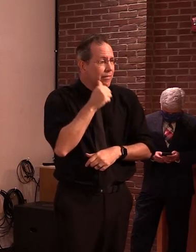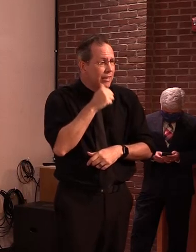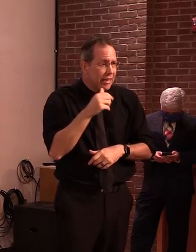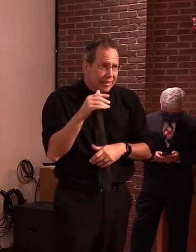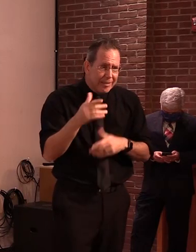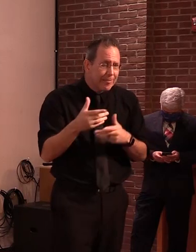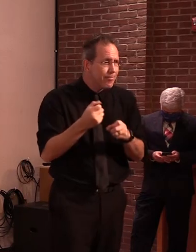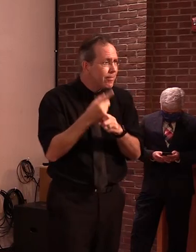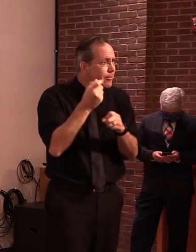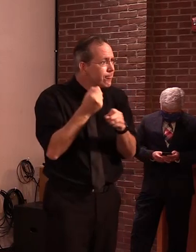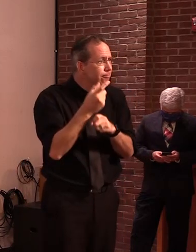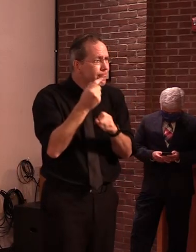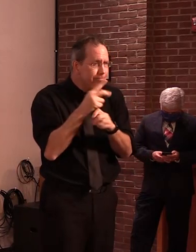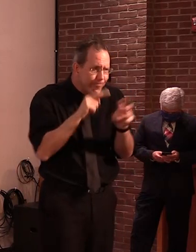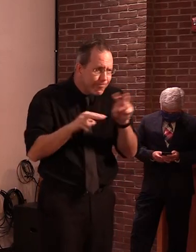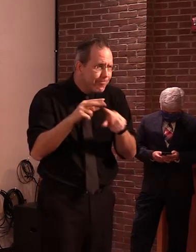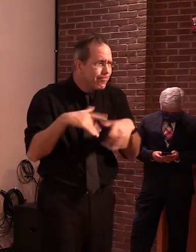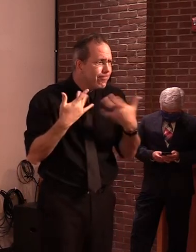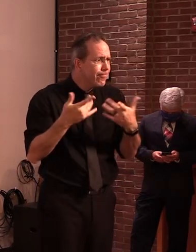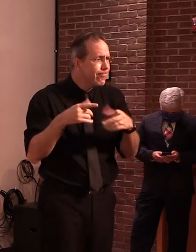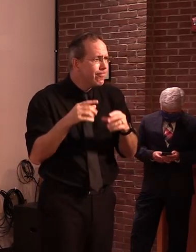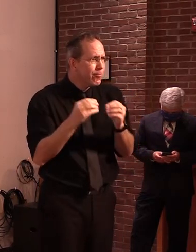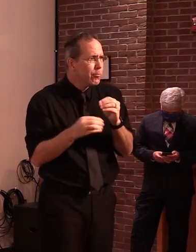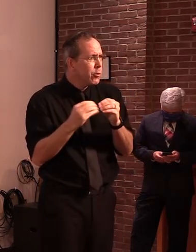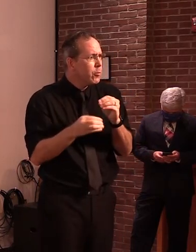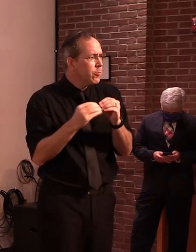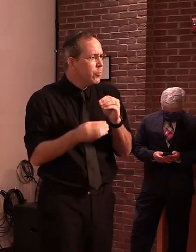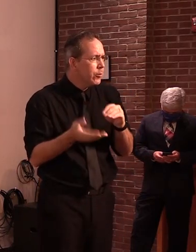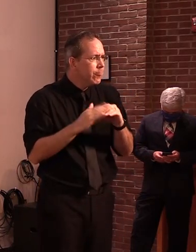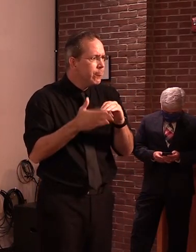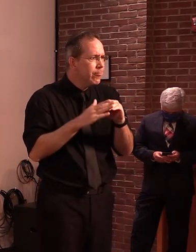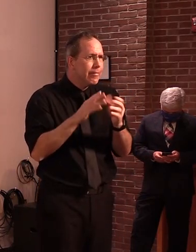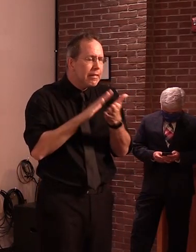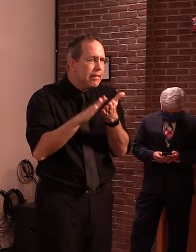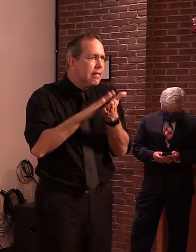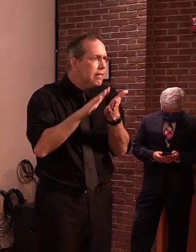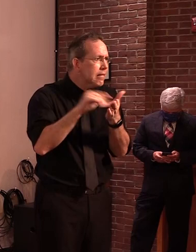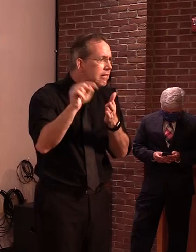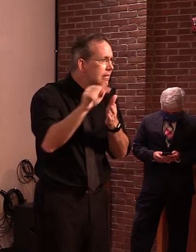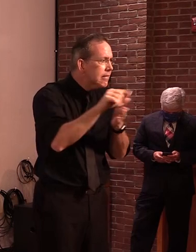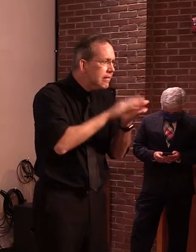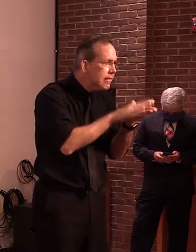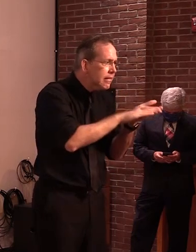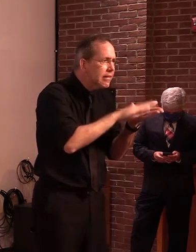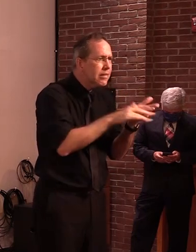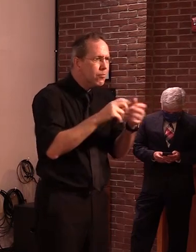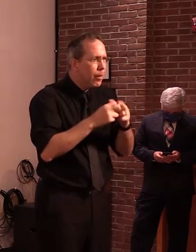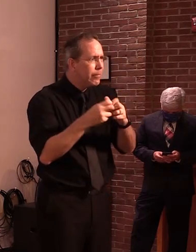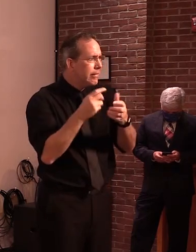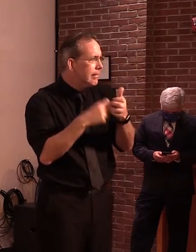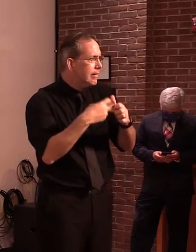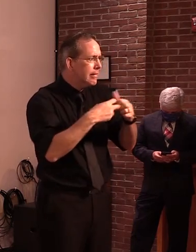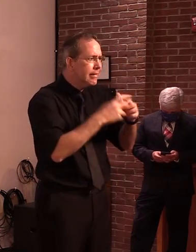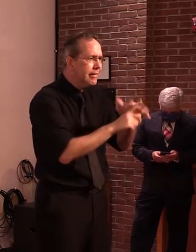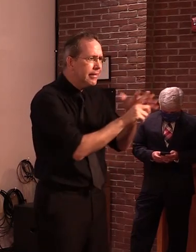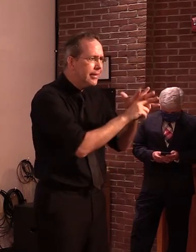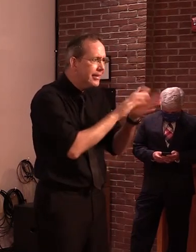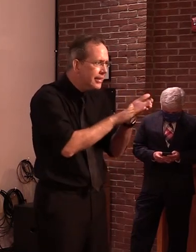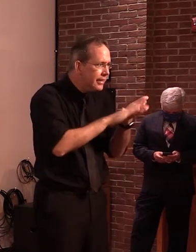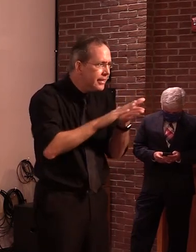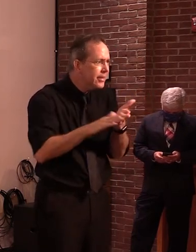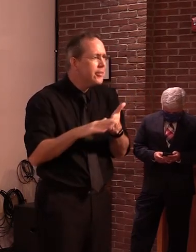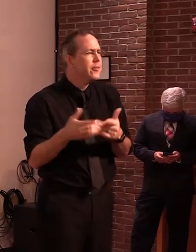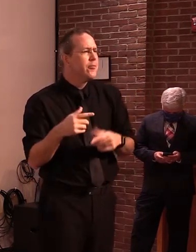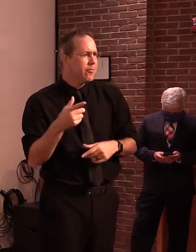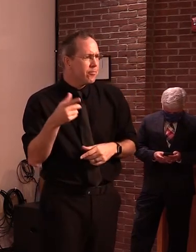every year to make gains in this, and some of this would require, you know, phosphorus reduction, some of it with agriculture,